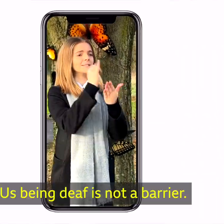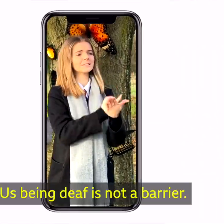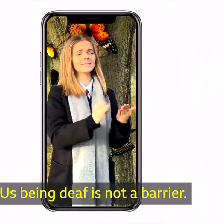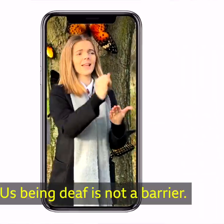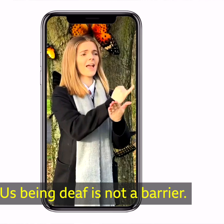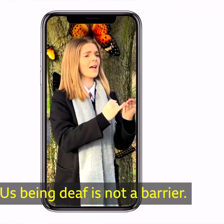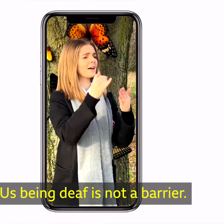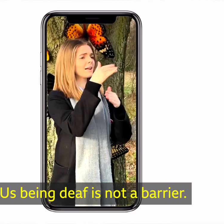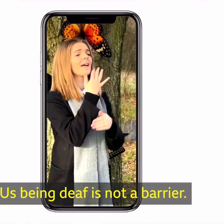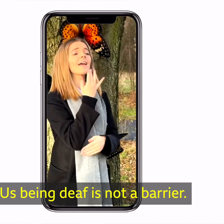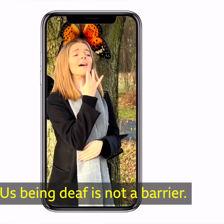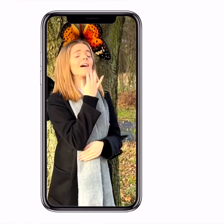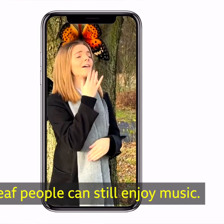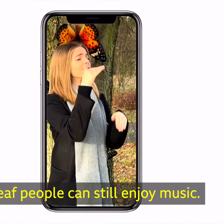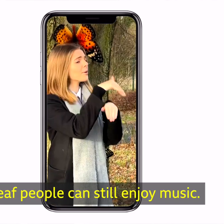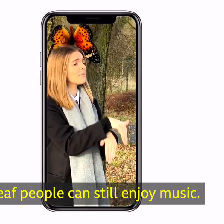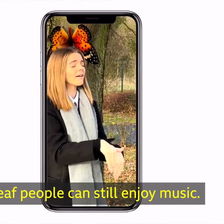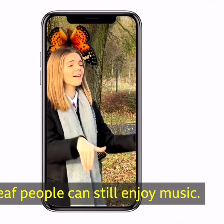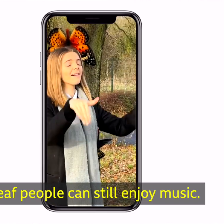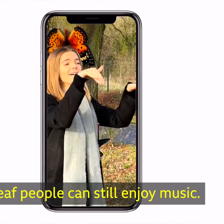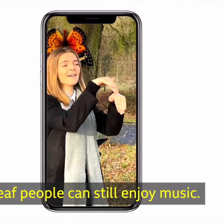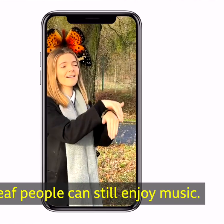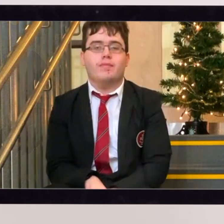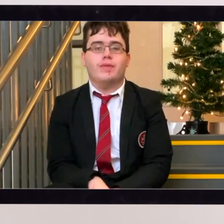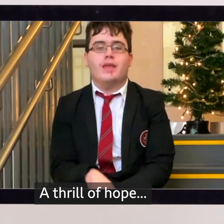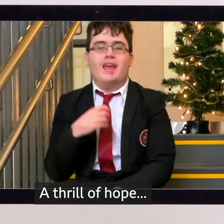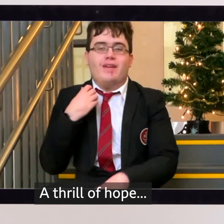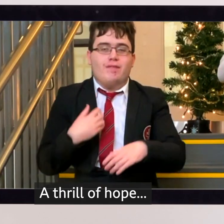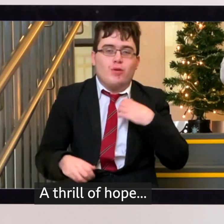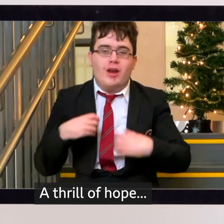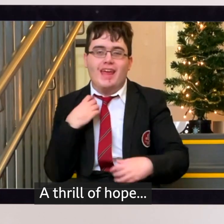Us being deaf is not a buyer. Deaf people can still enjoy music.